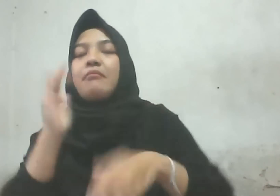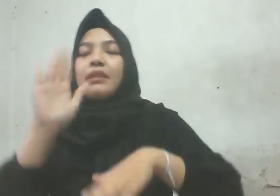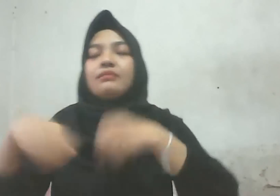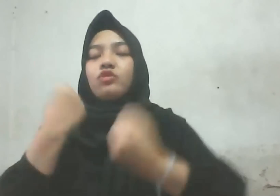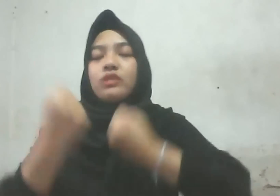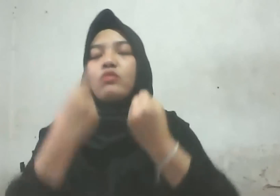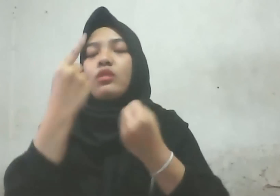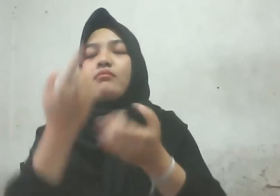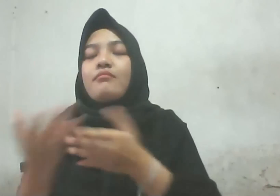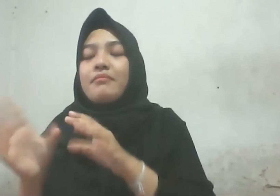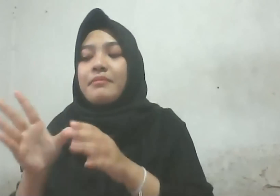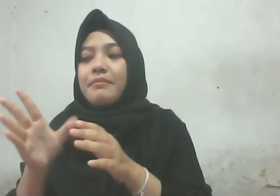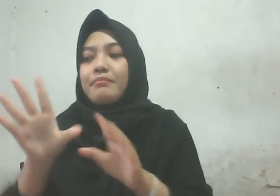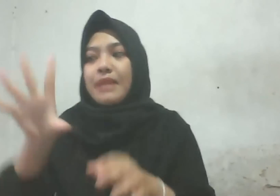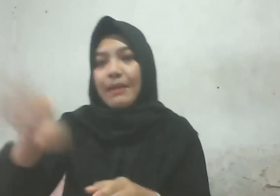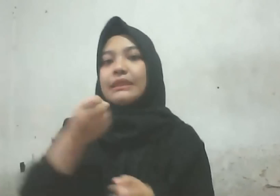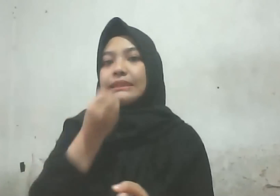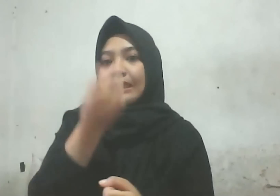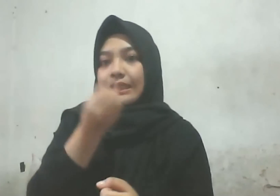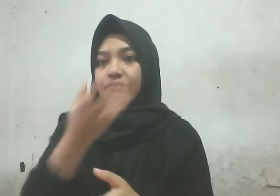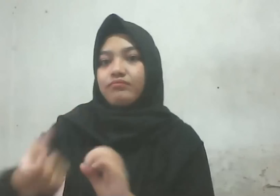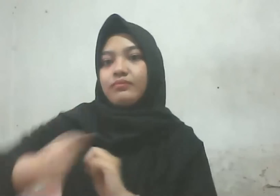Thank you. Thank you.